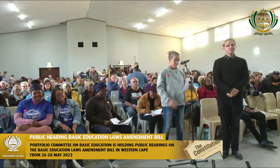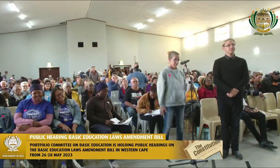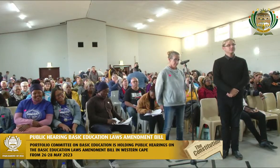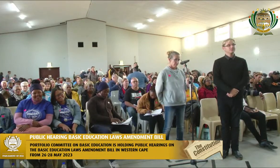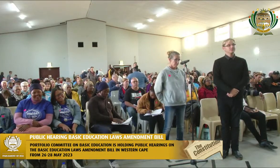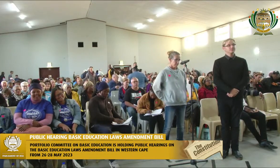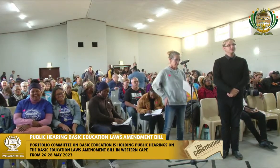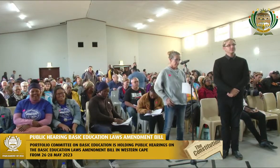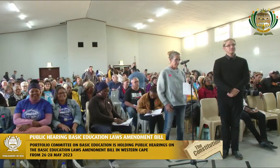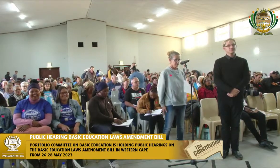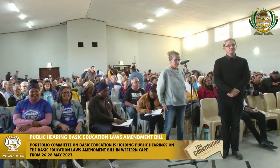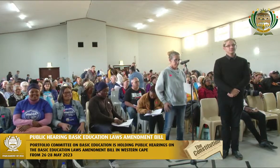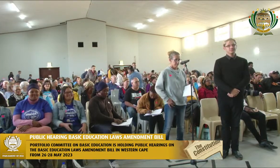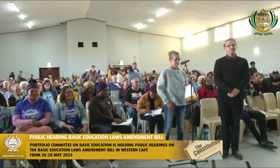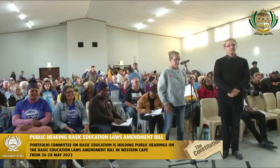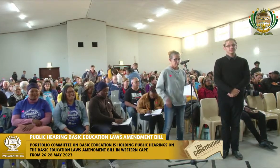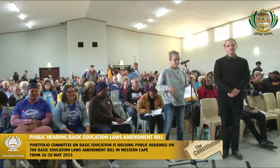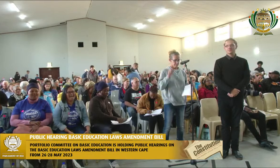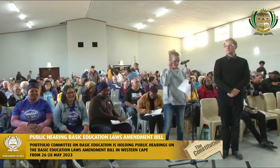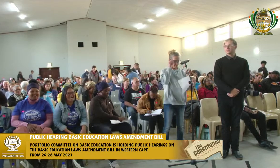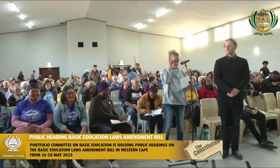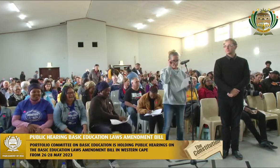fill them.